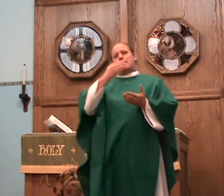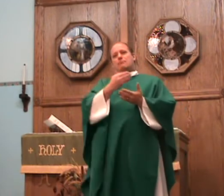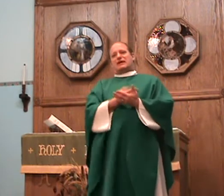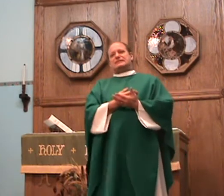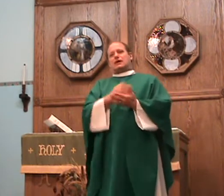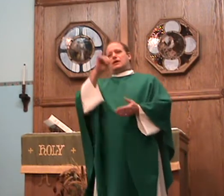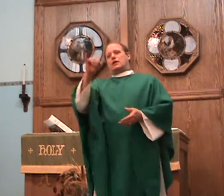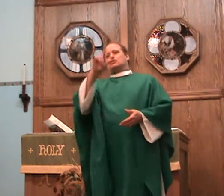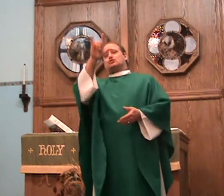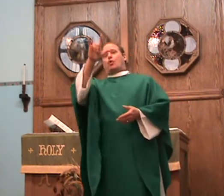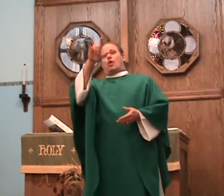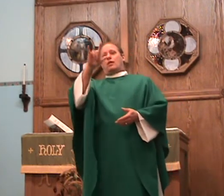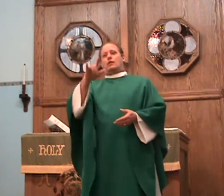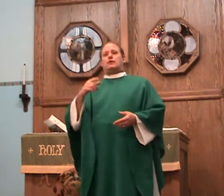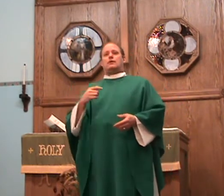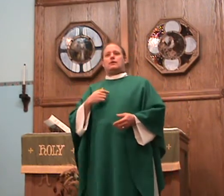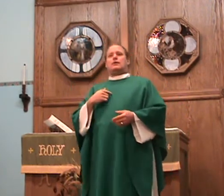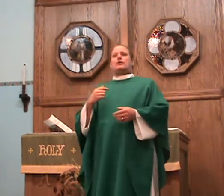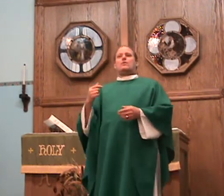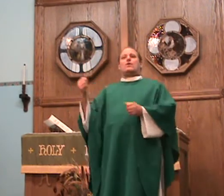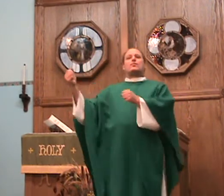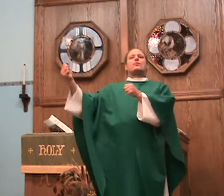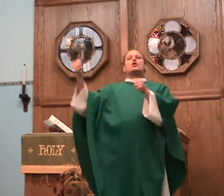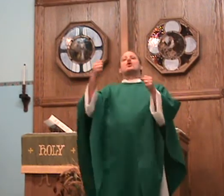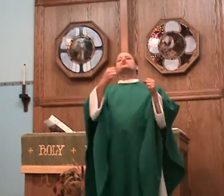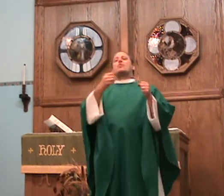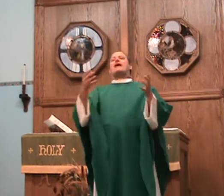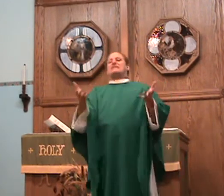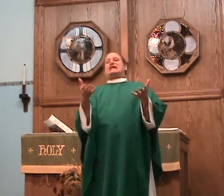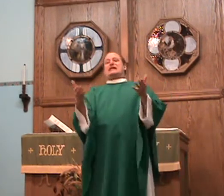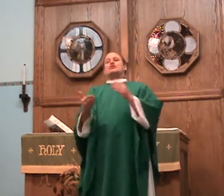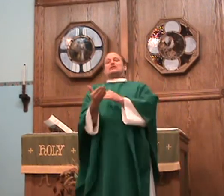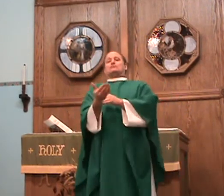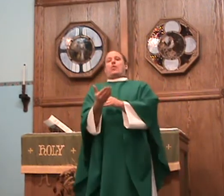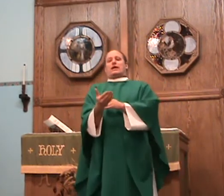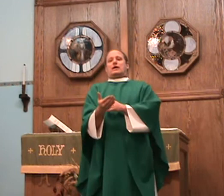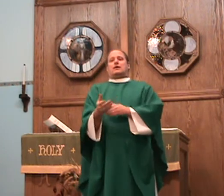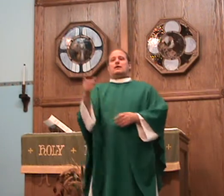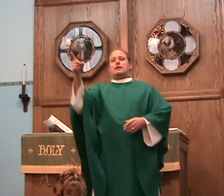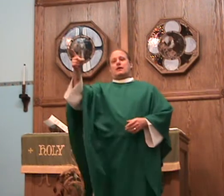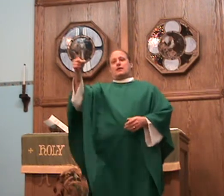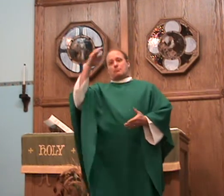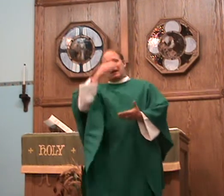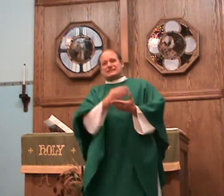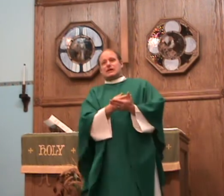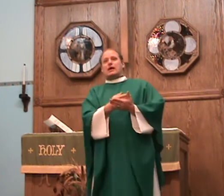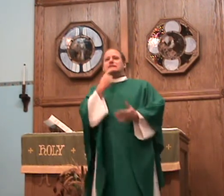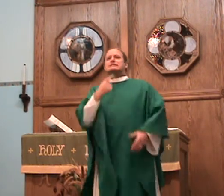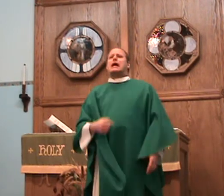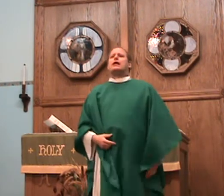My son, Joel, when we were driving here this morning, my son said,